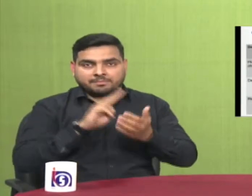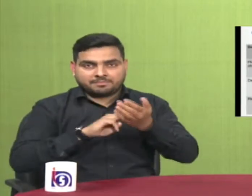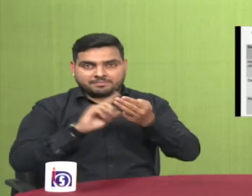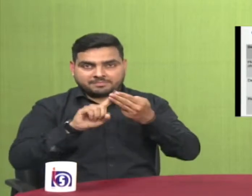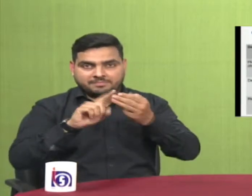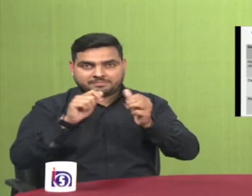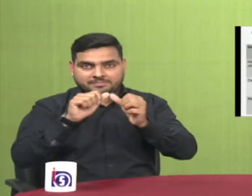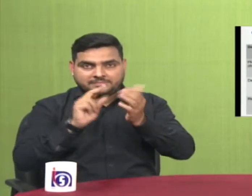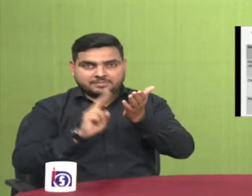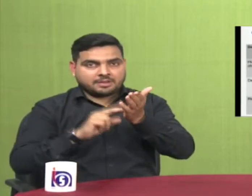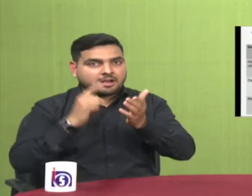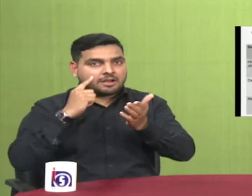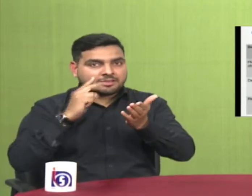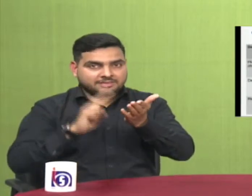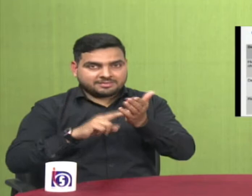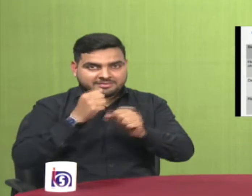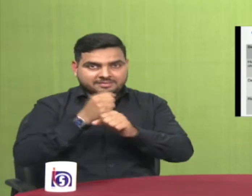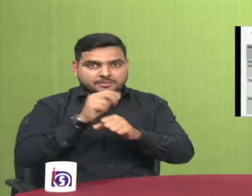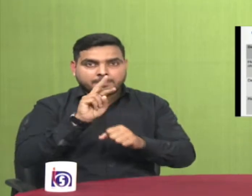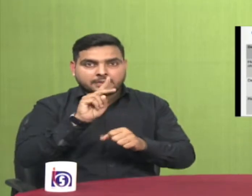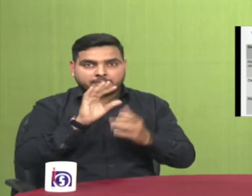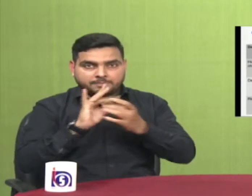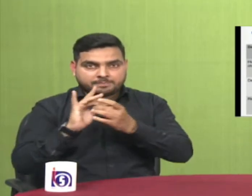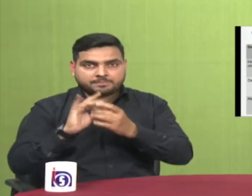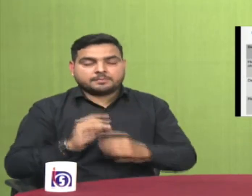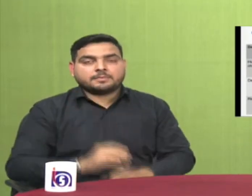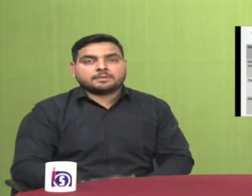What are the meaning of these behaviors?